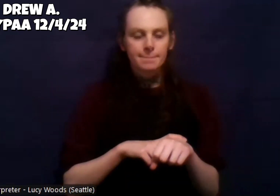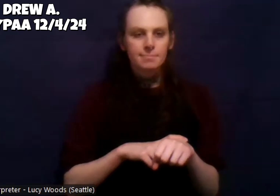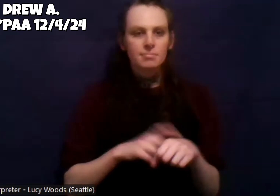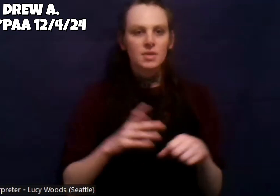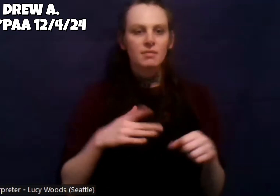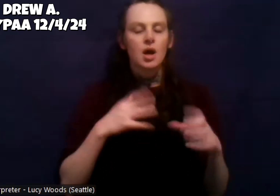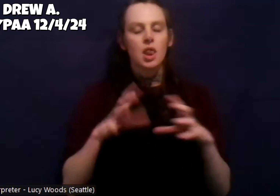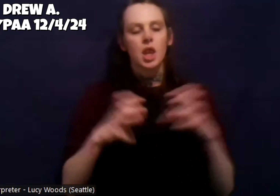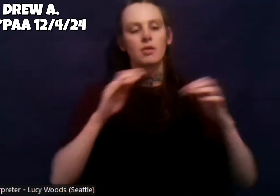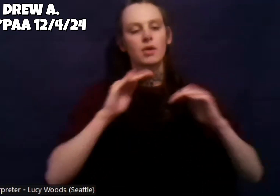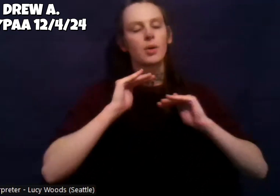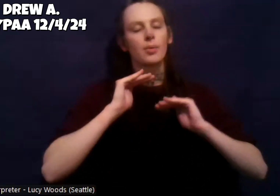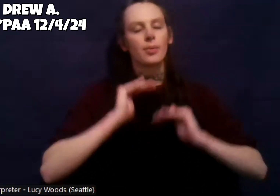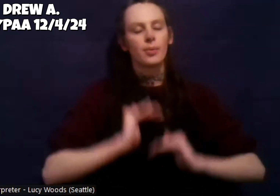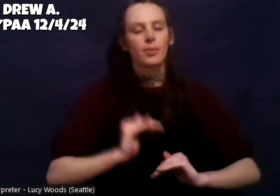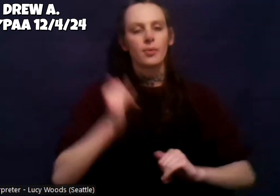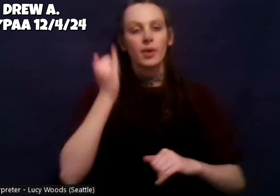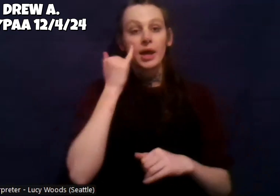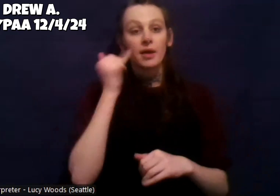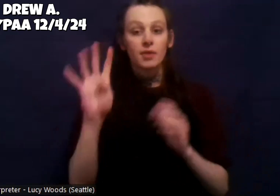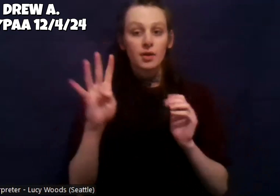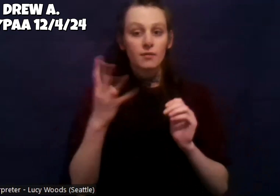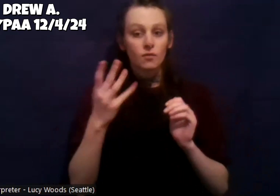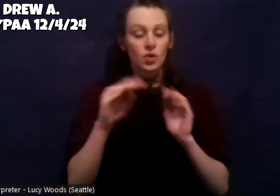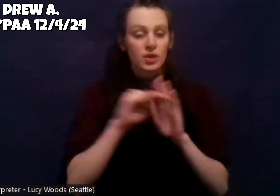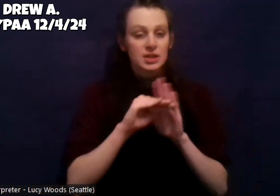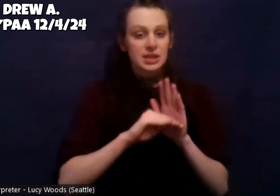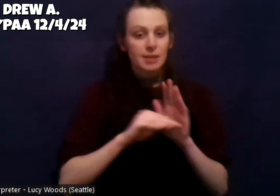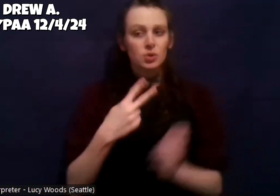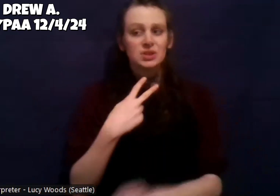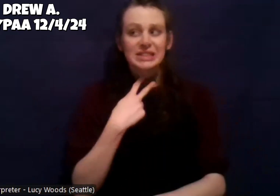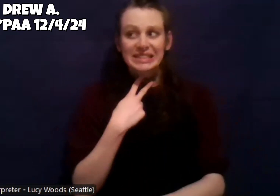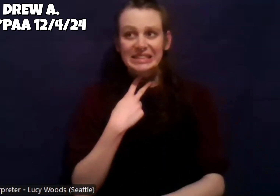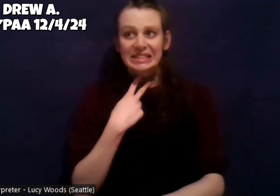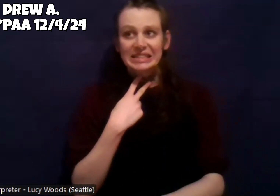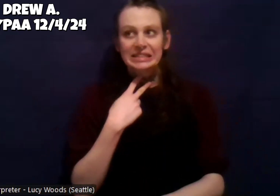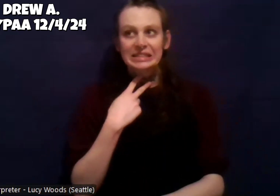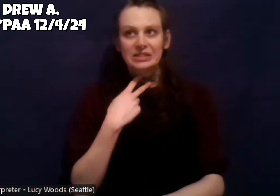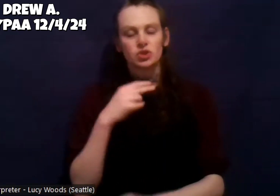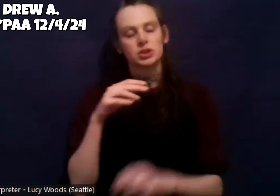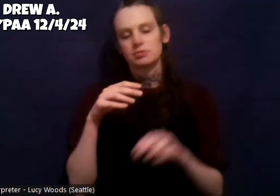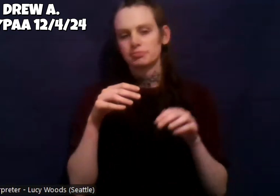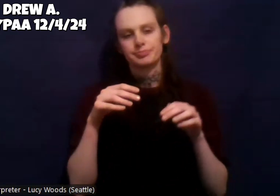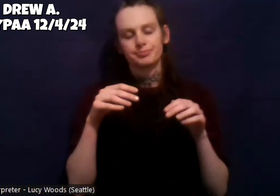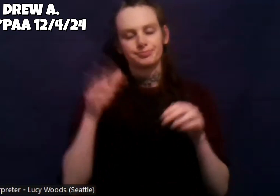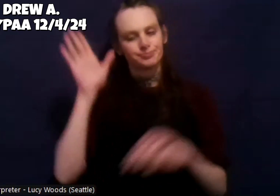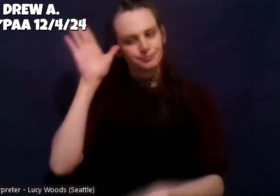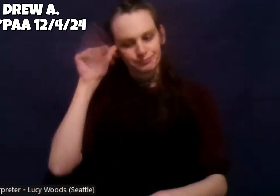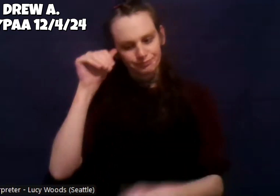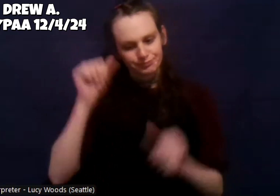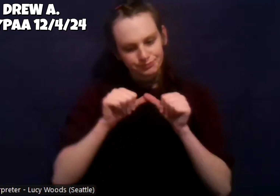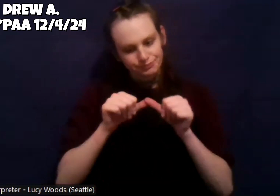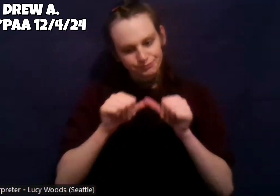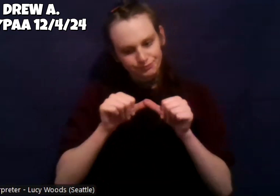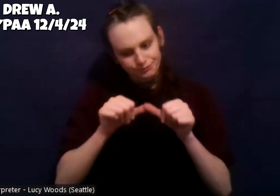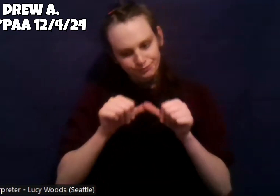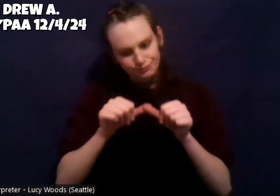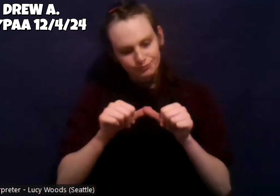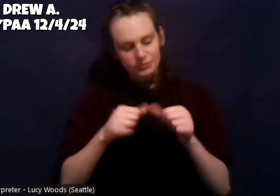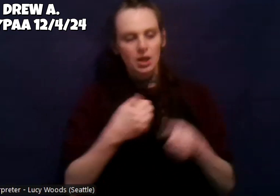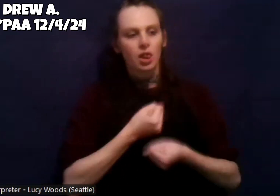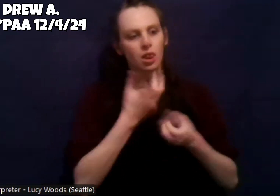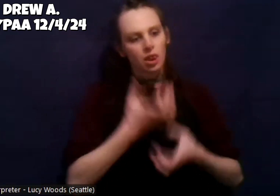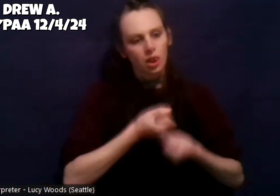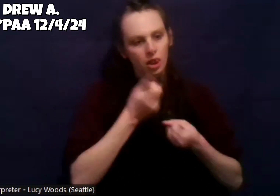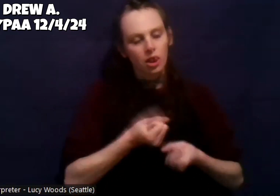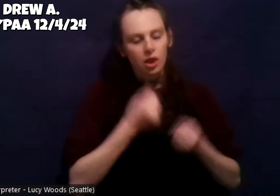stuck on your fourth step, just get through it and read it with a sponsor because you're just holding on to all that shit right now.